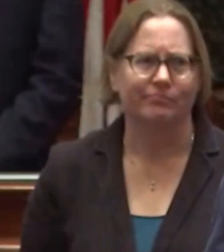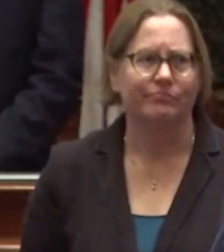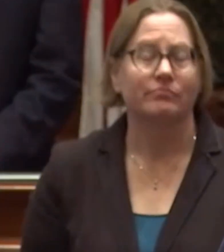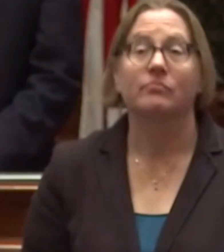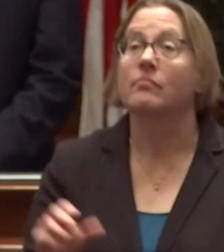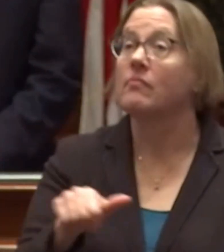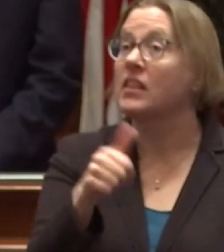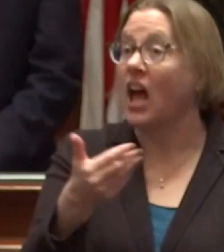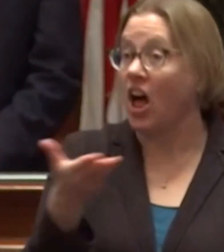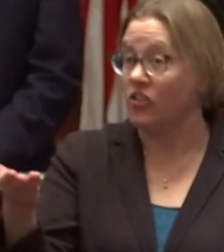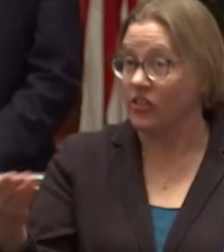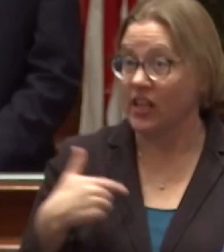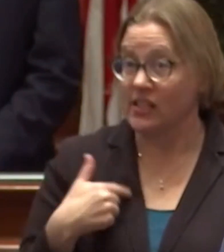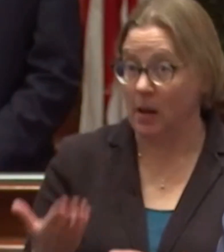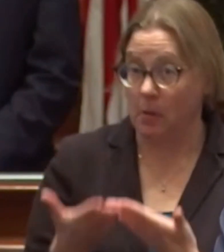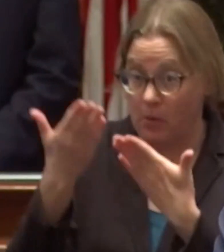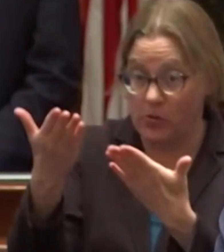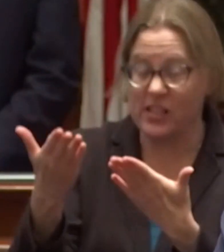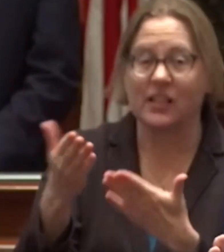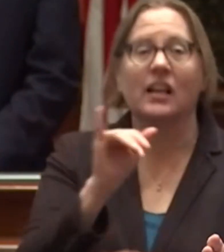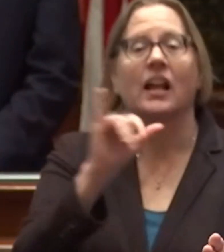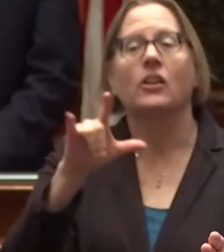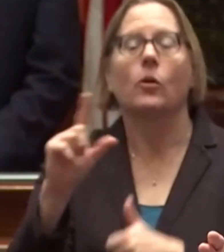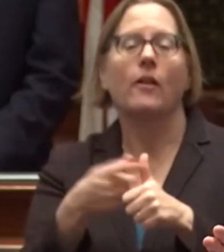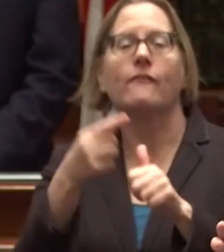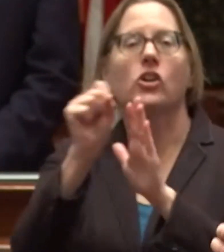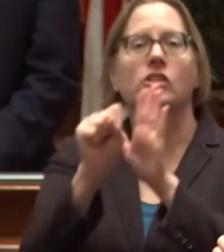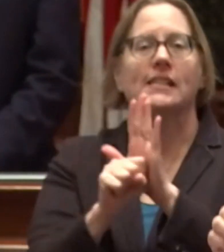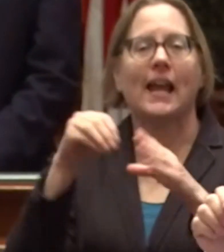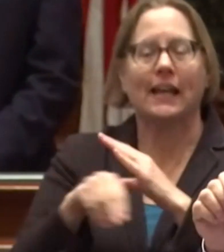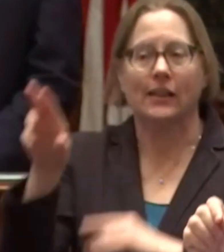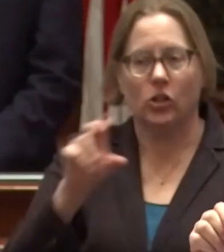Among the other features of this bill, Illinois will become the first state in the